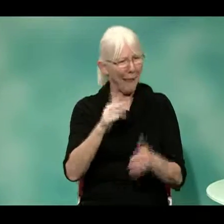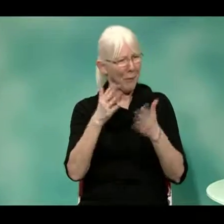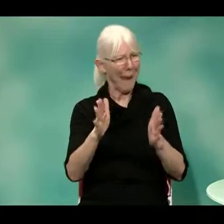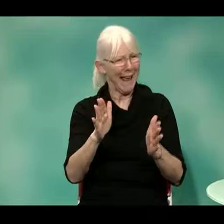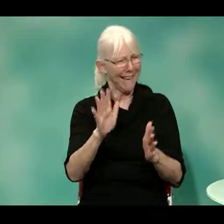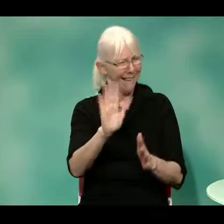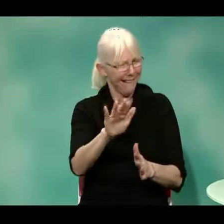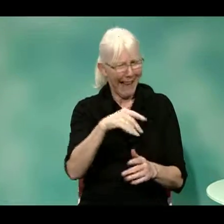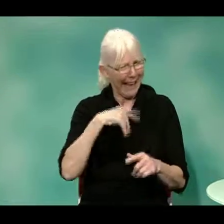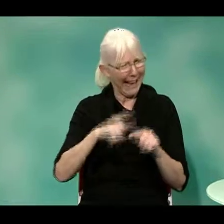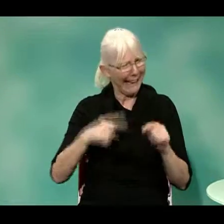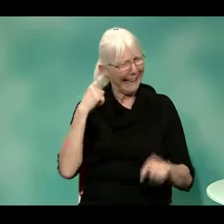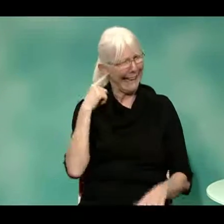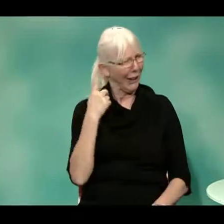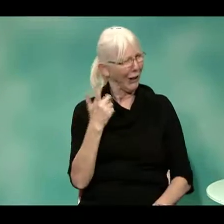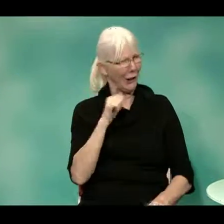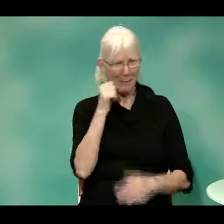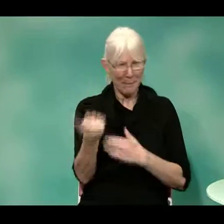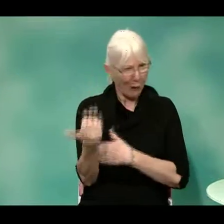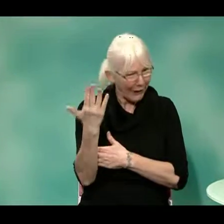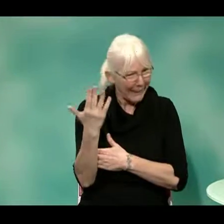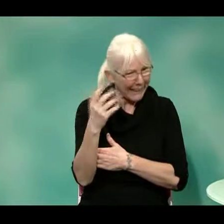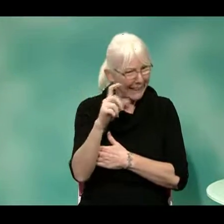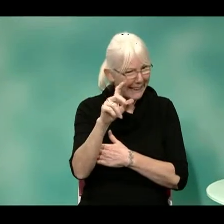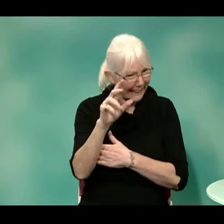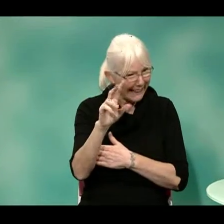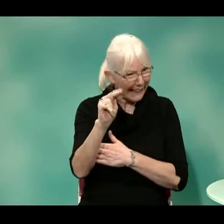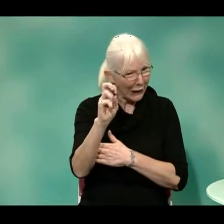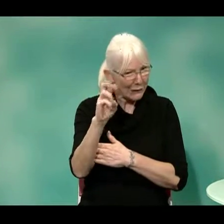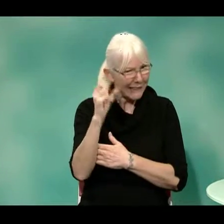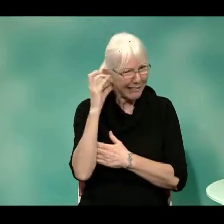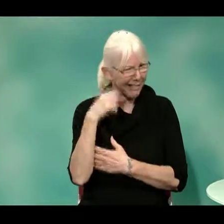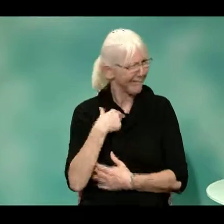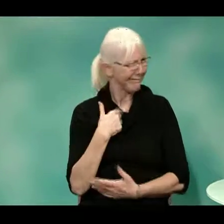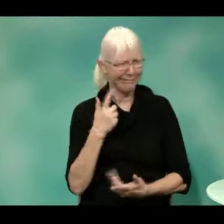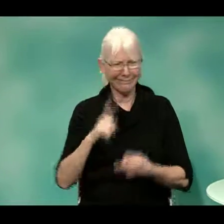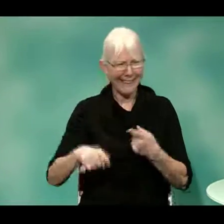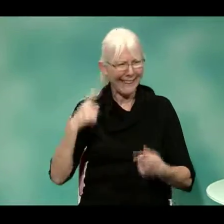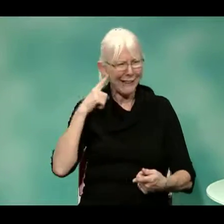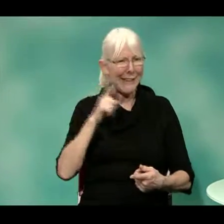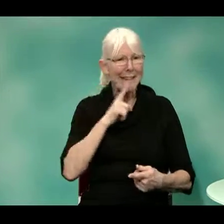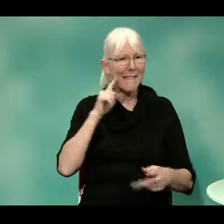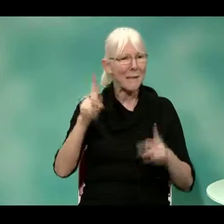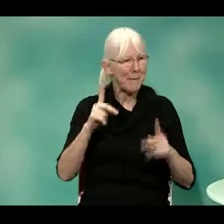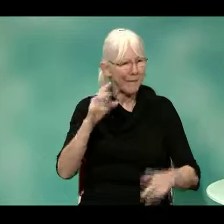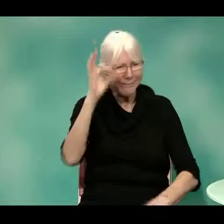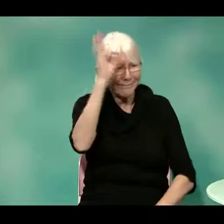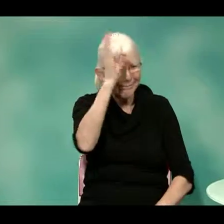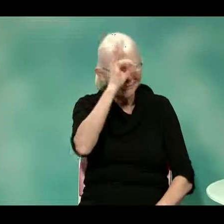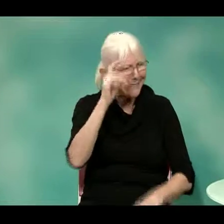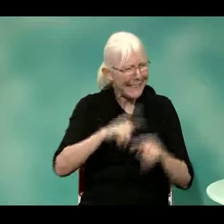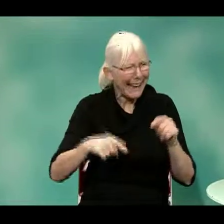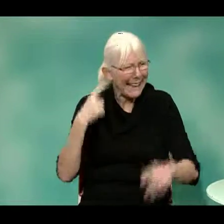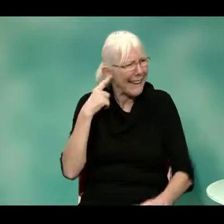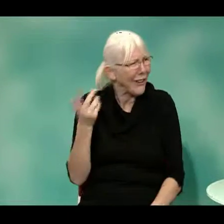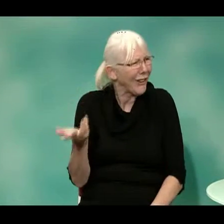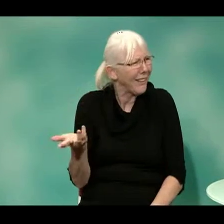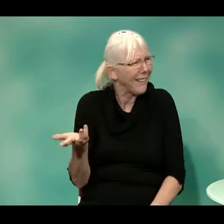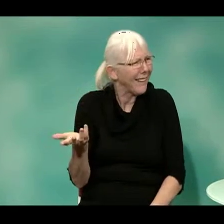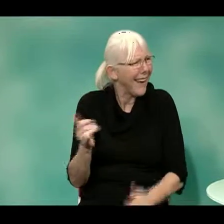something, we're on at 11.30. And I said, what are you talking about? And they said, oh, well, this is going to be read over the intro, over the radio. And